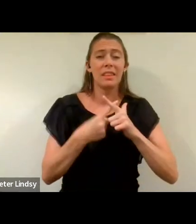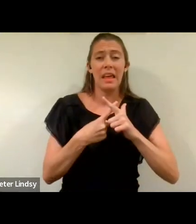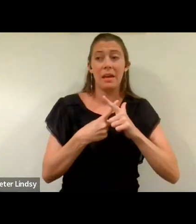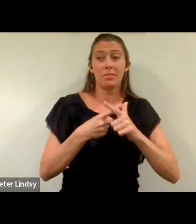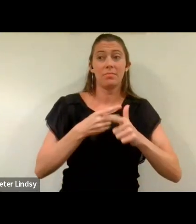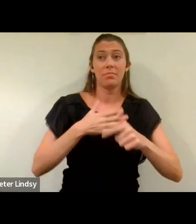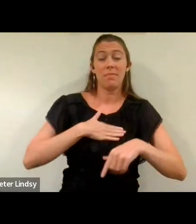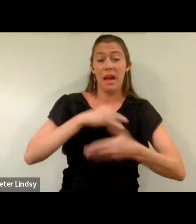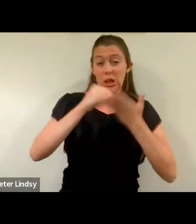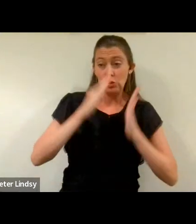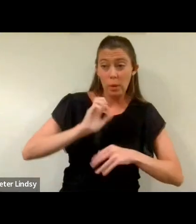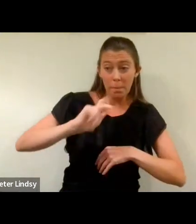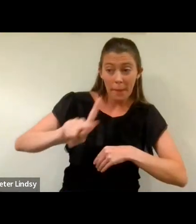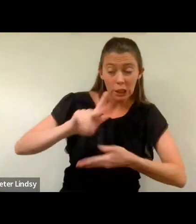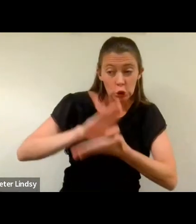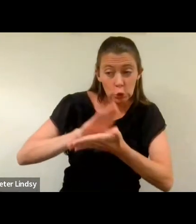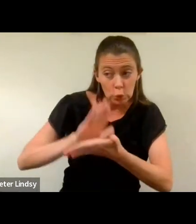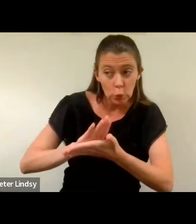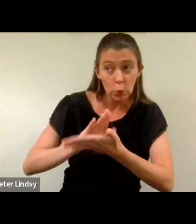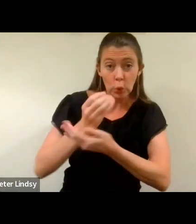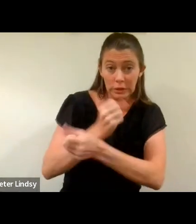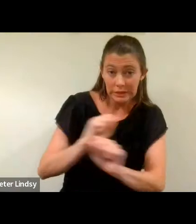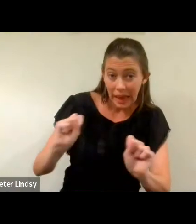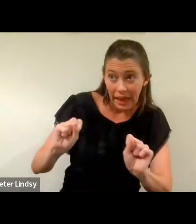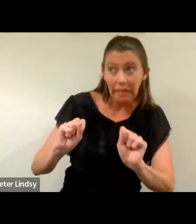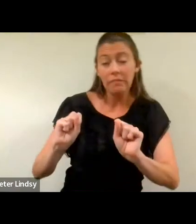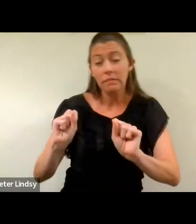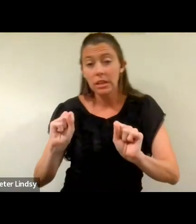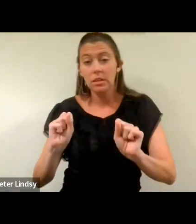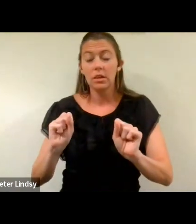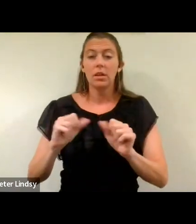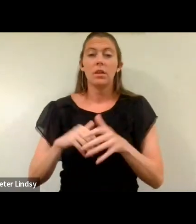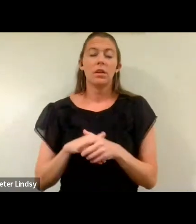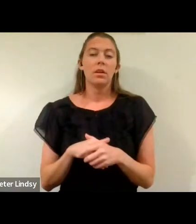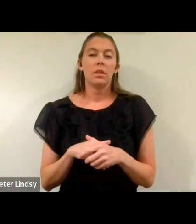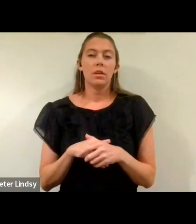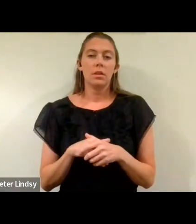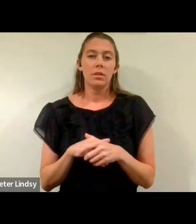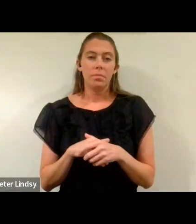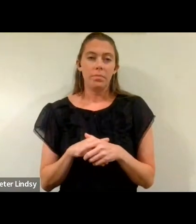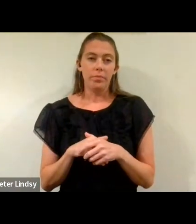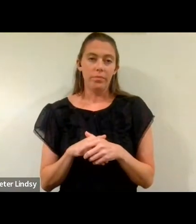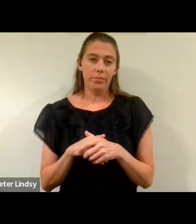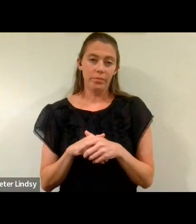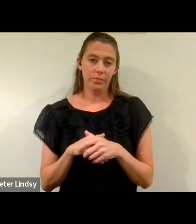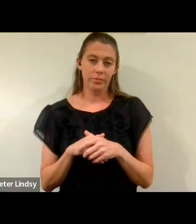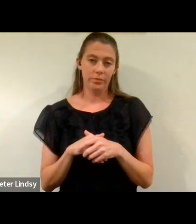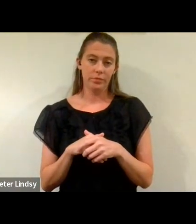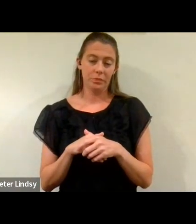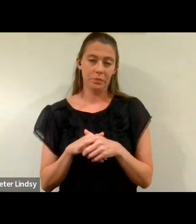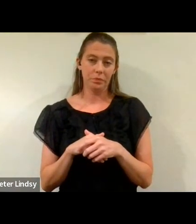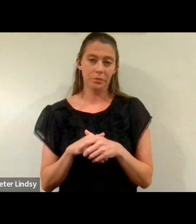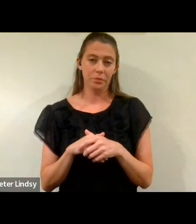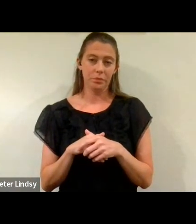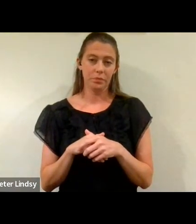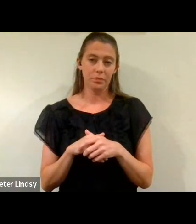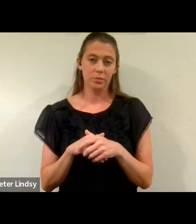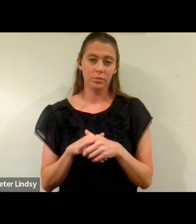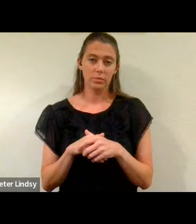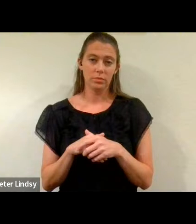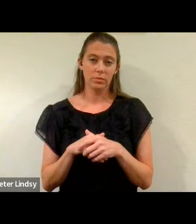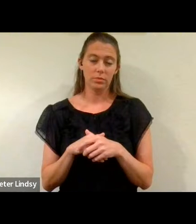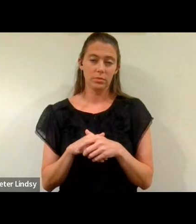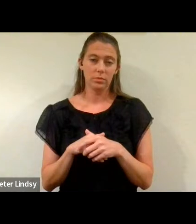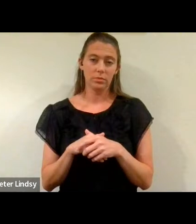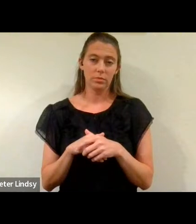are the kids safe and all that kind of stuff, but the even, I guess, louder sounds